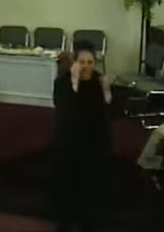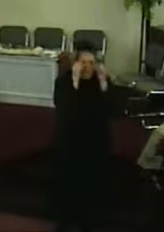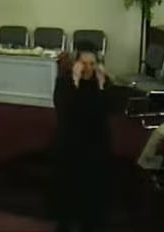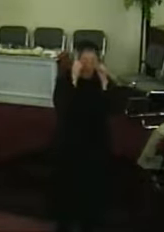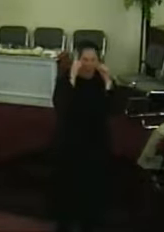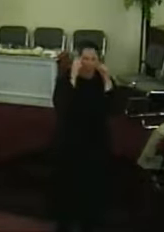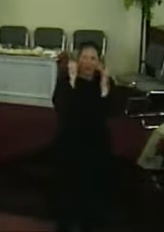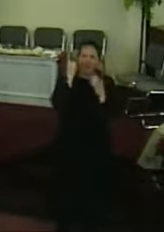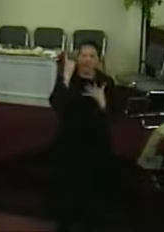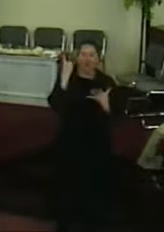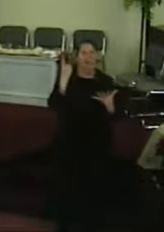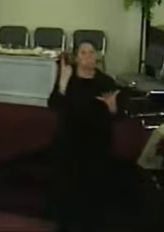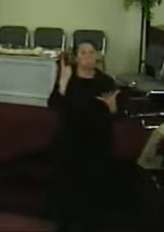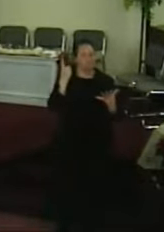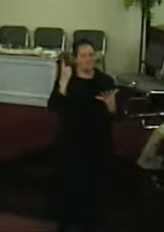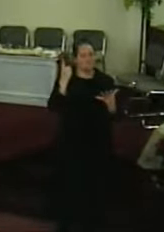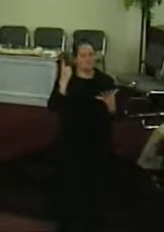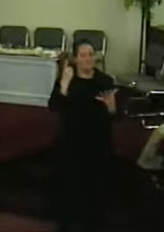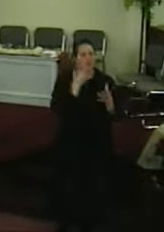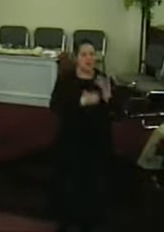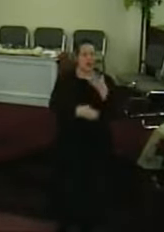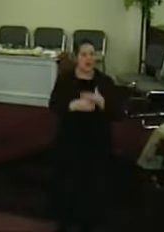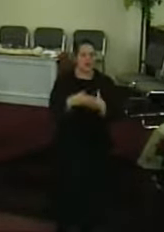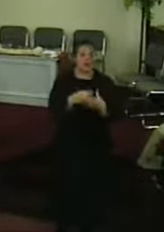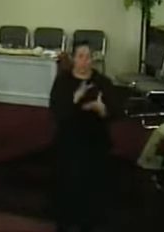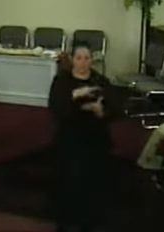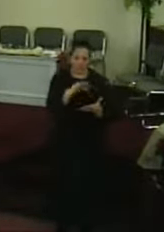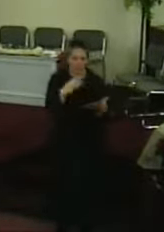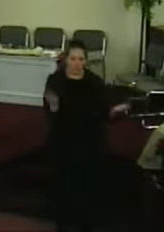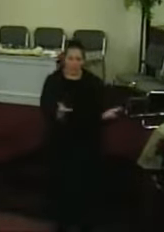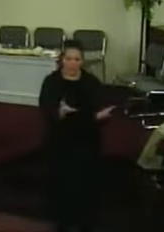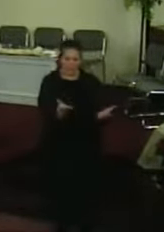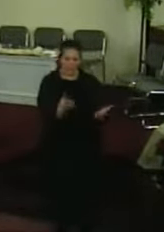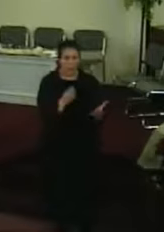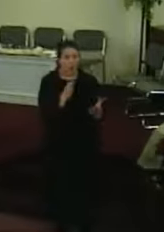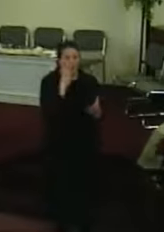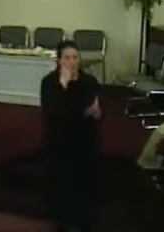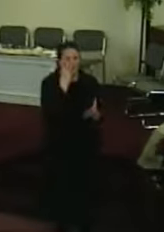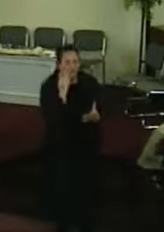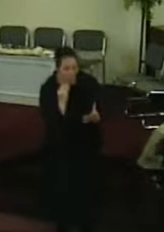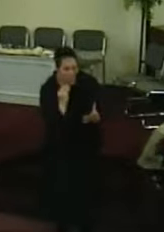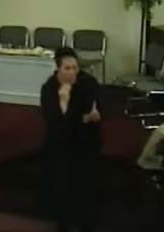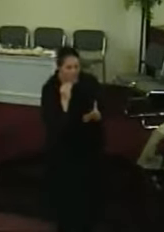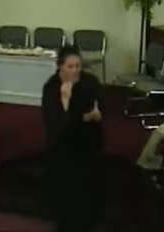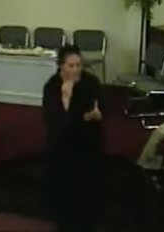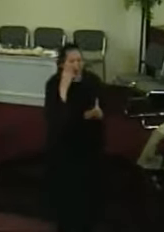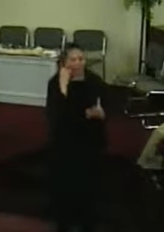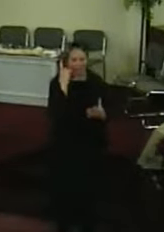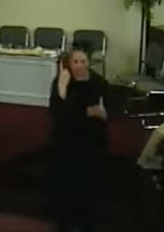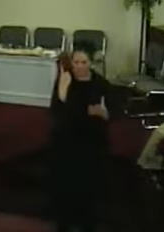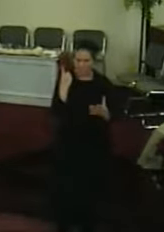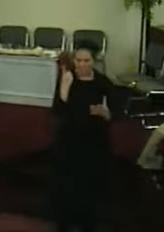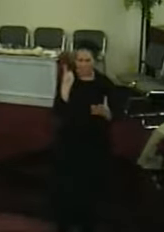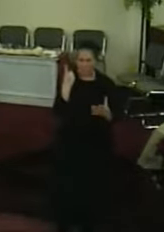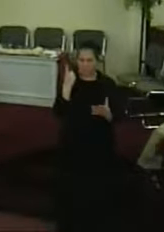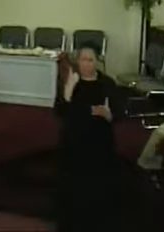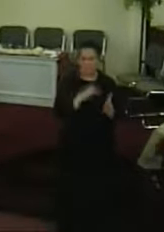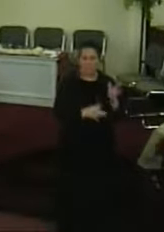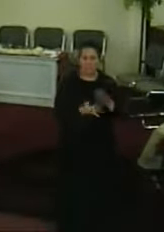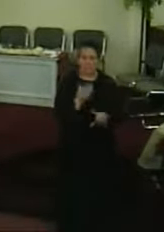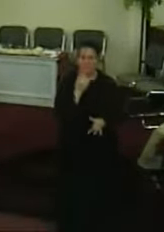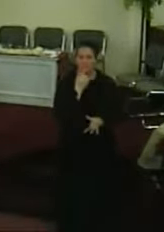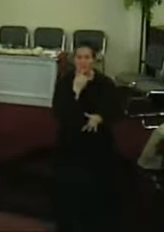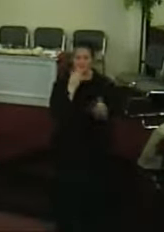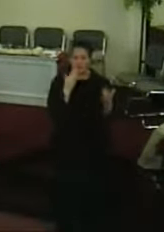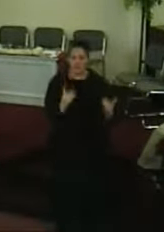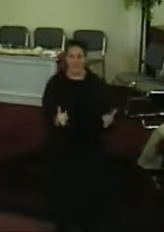for spiritual things, you're going to see it. You're going to experience it. And if I can say it tonight, the spiritual